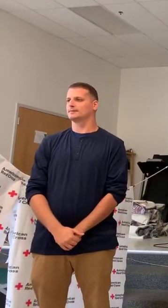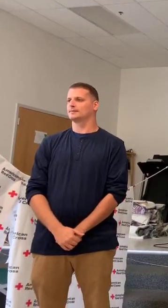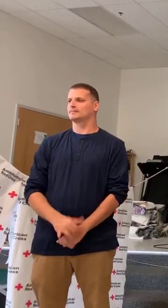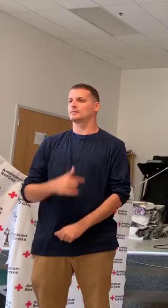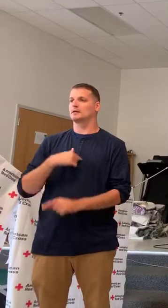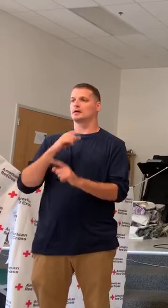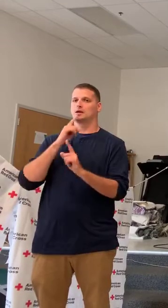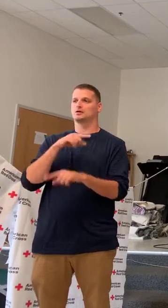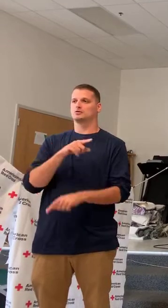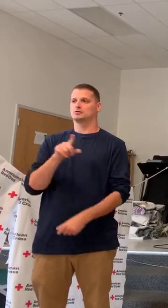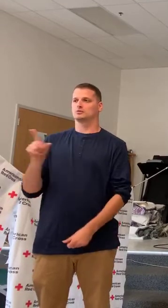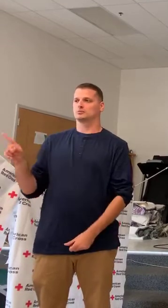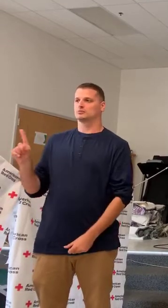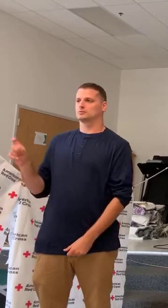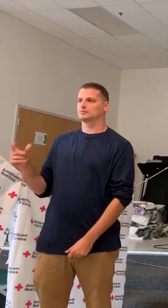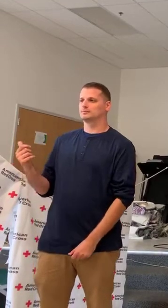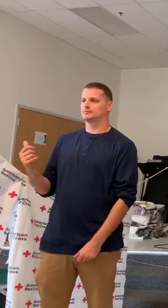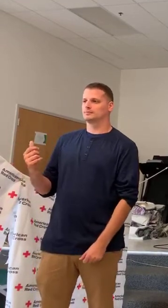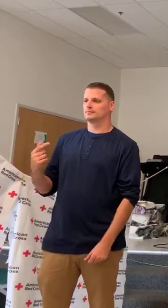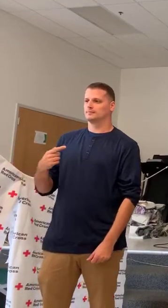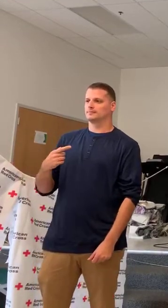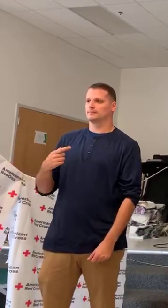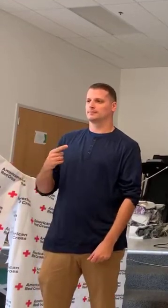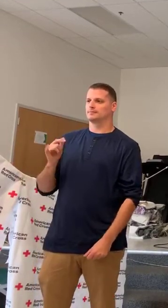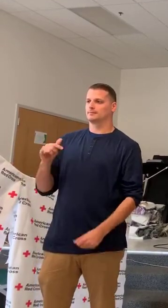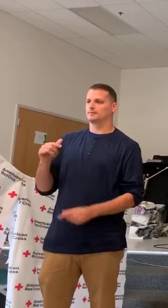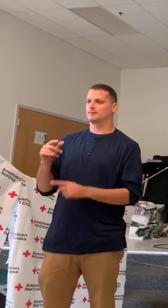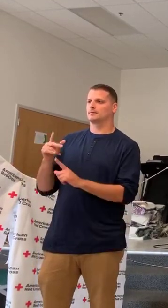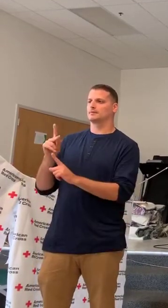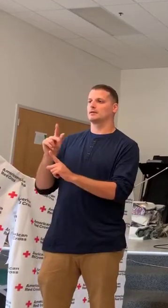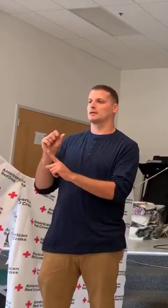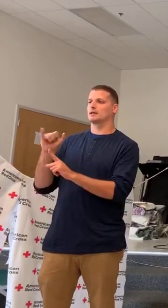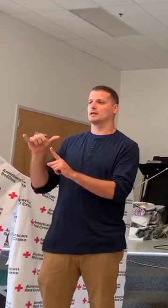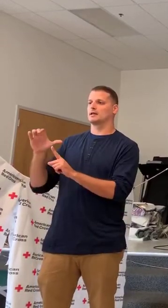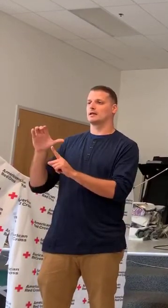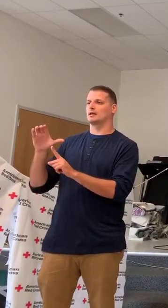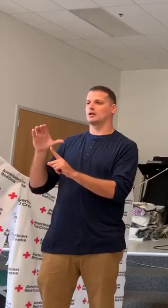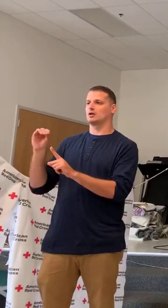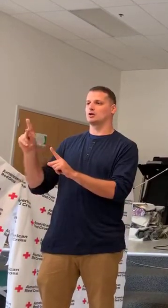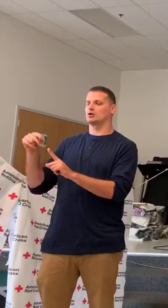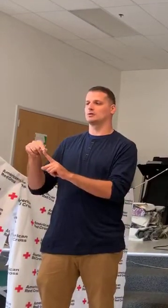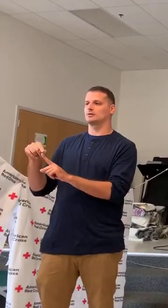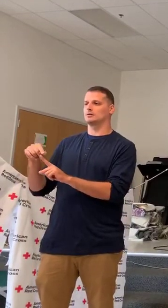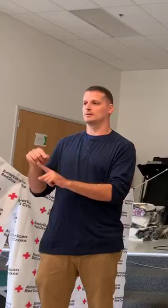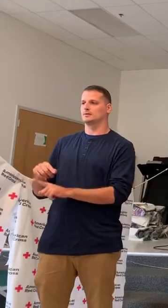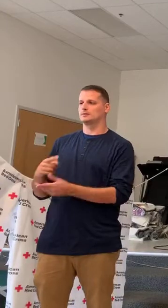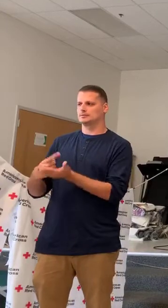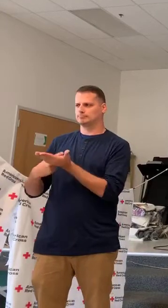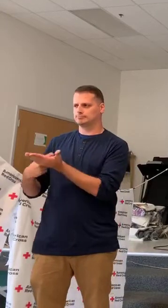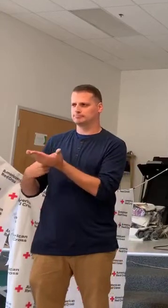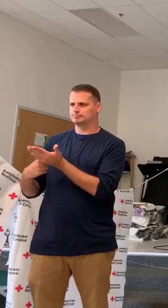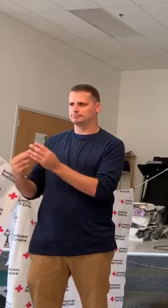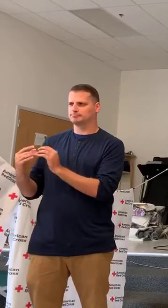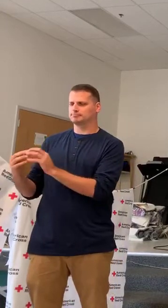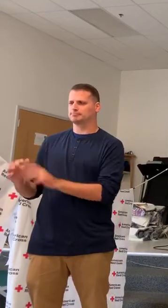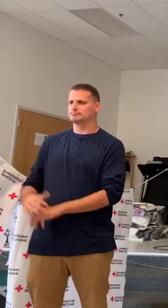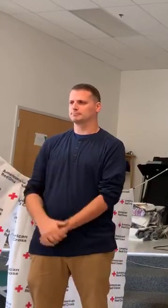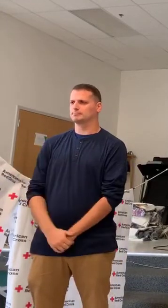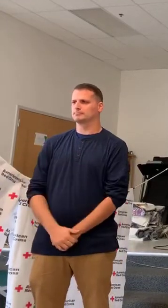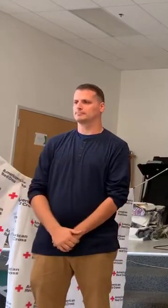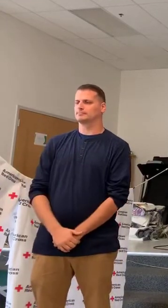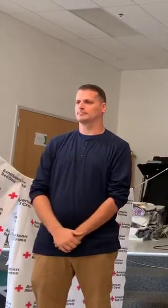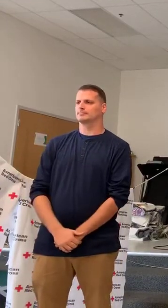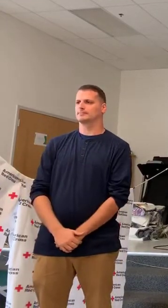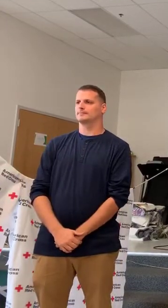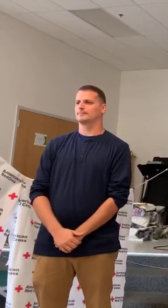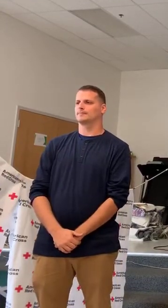to get that Casey Cook, our emergency manager. We've been working back and forth here. So he, first of all, also we do have,